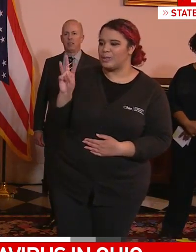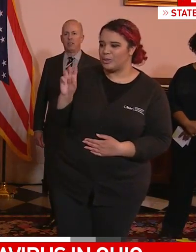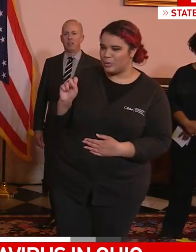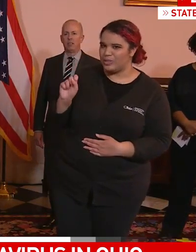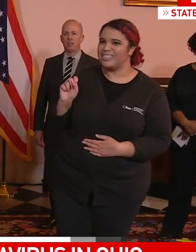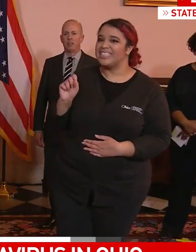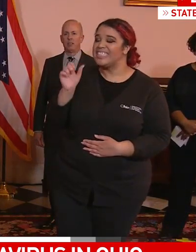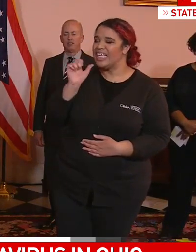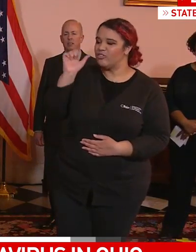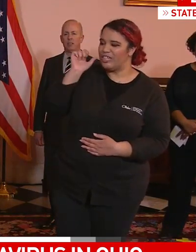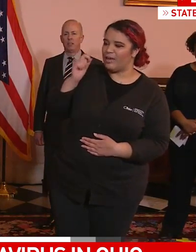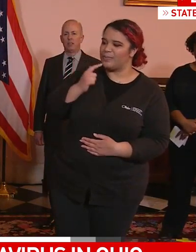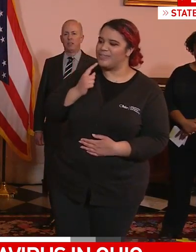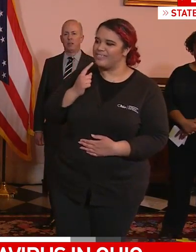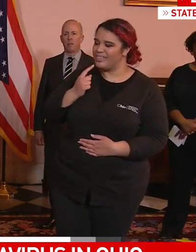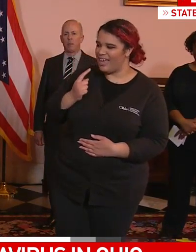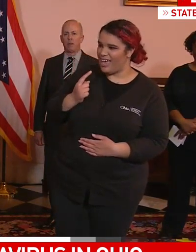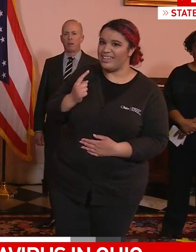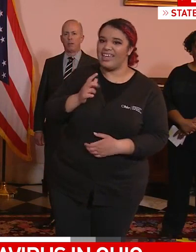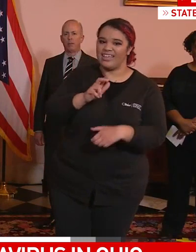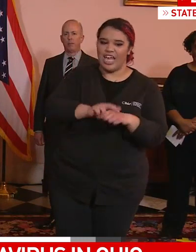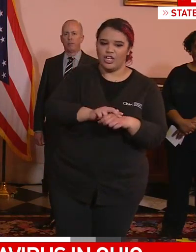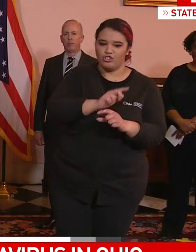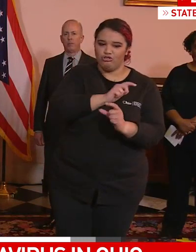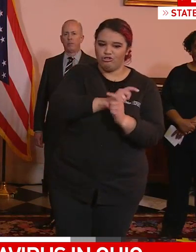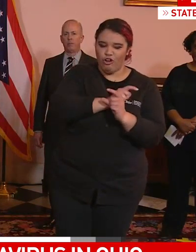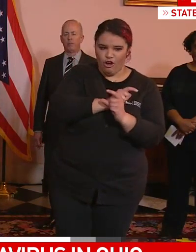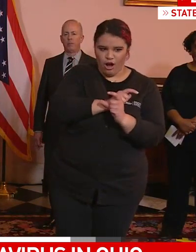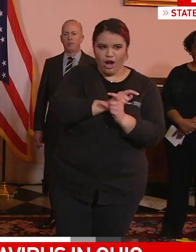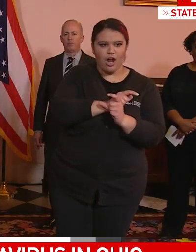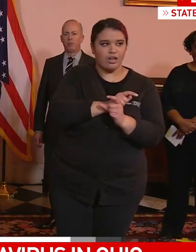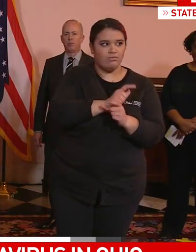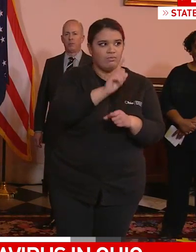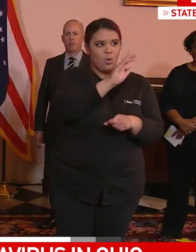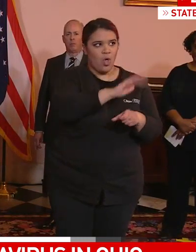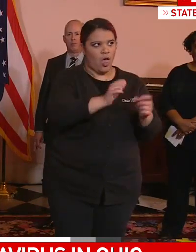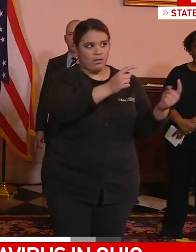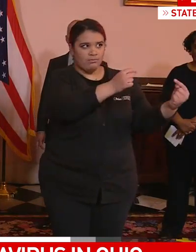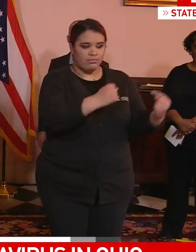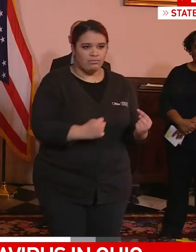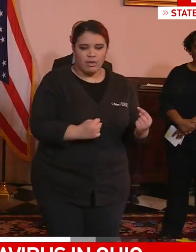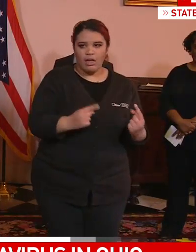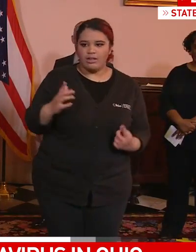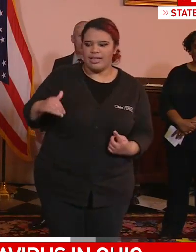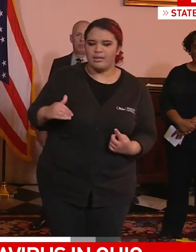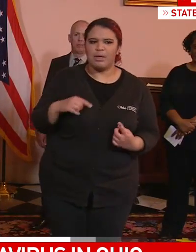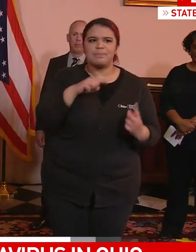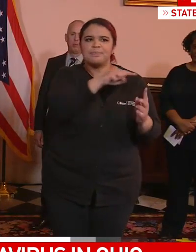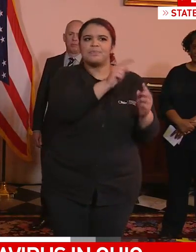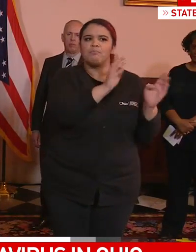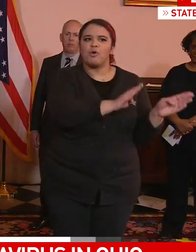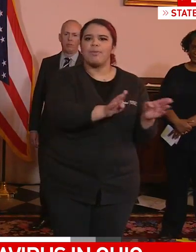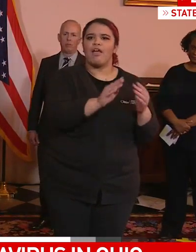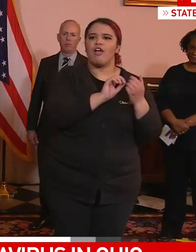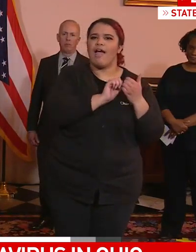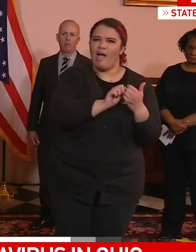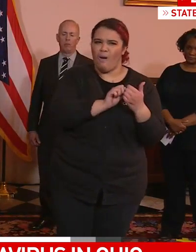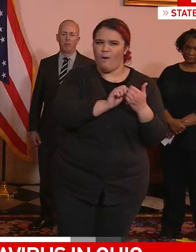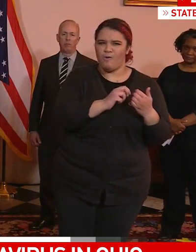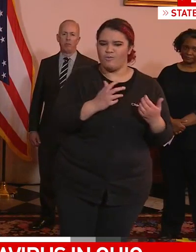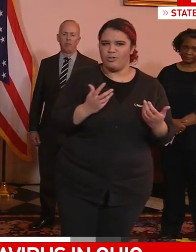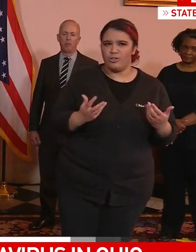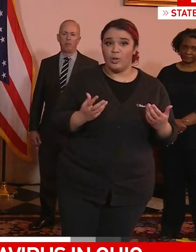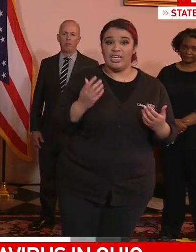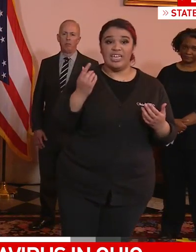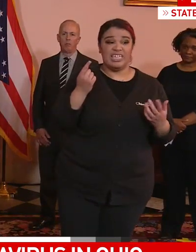any announcement on the National Guard. Could you elaborate a little bit about what the Guard is doing to prepare in case they are needed